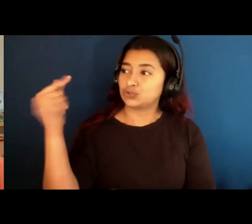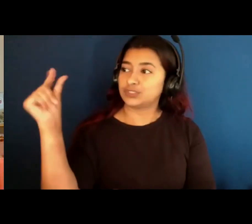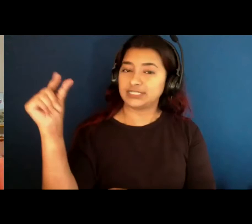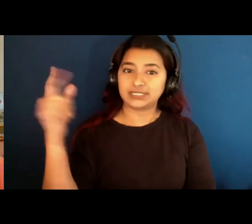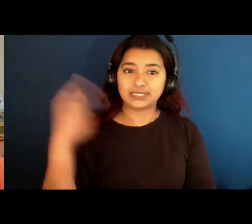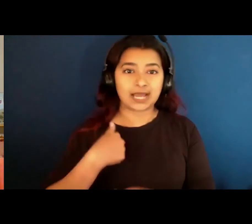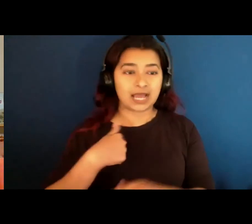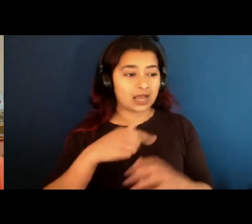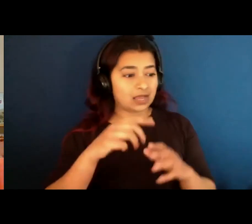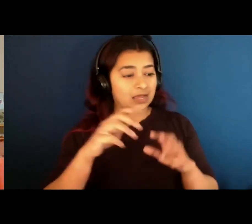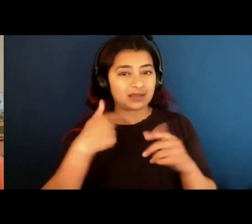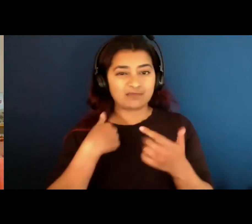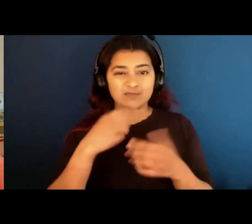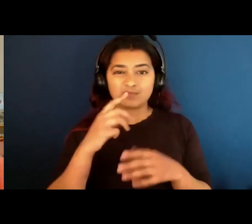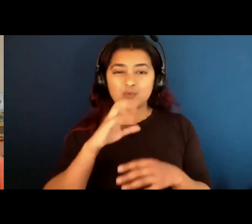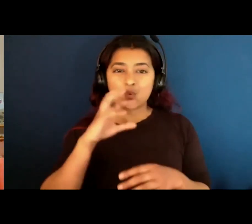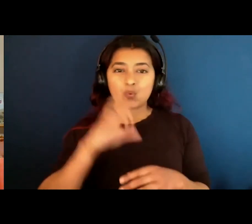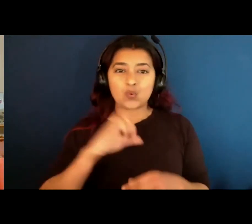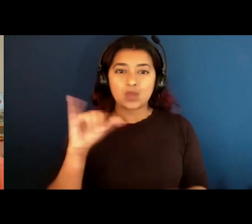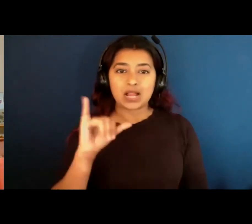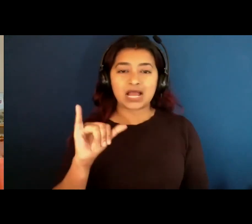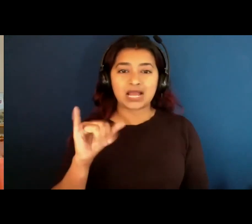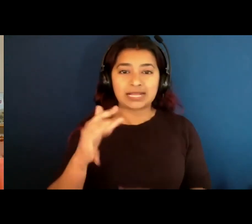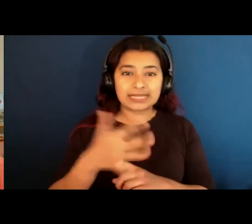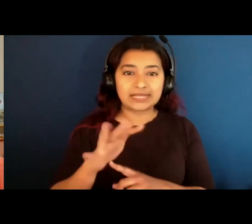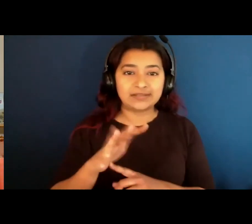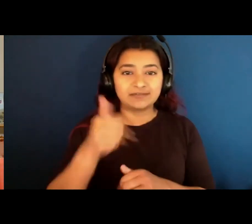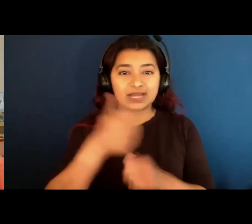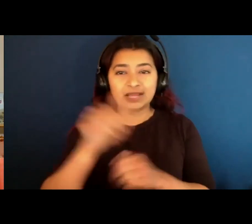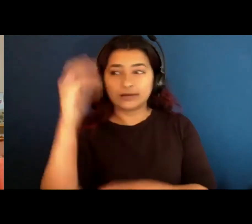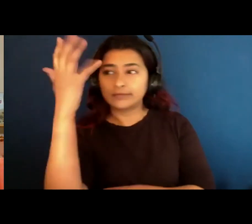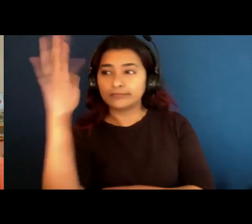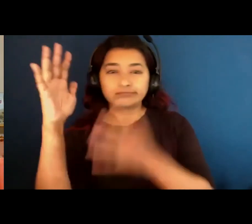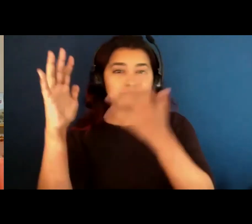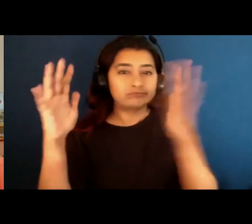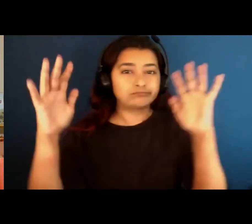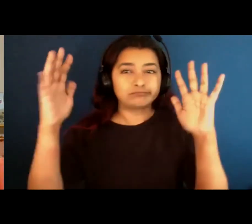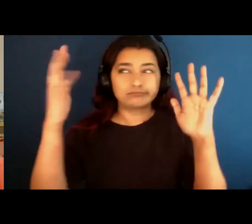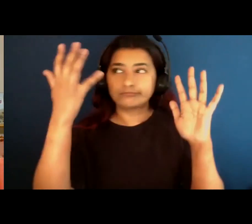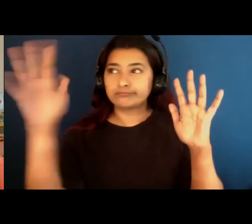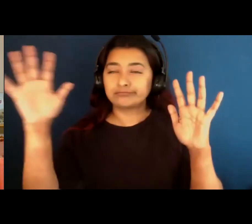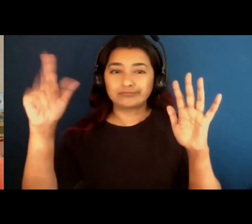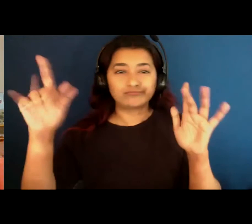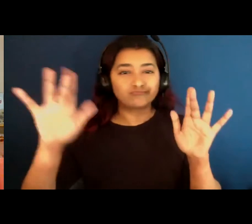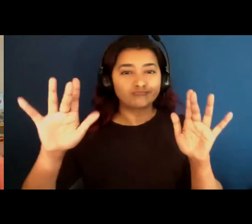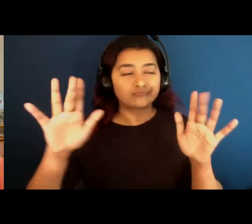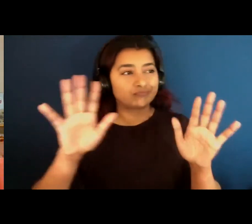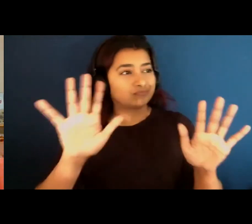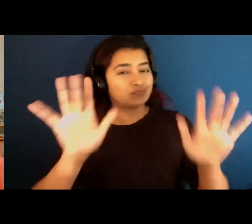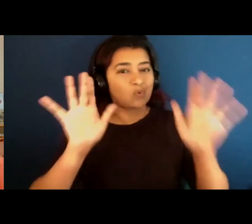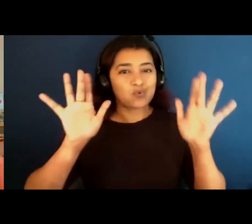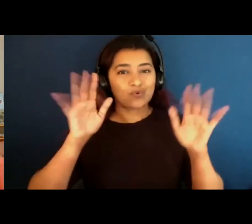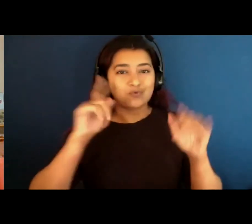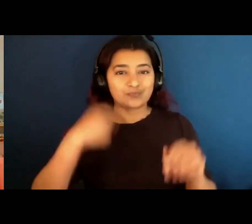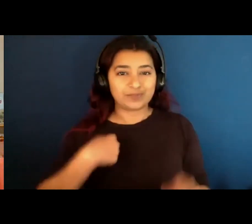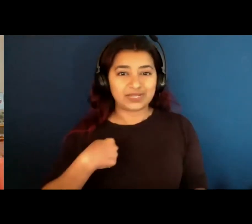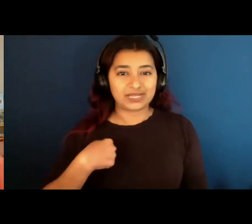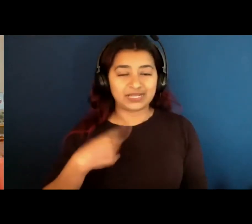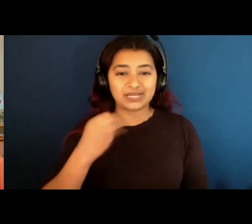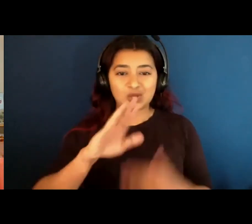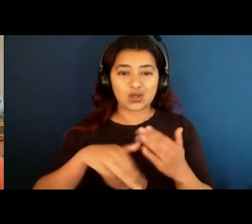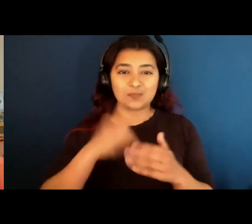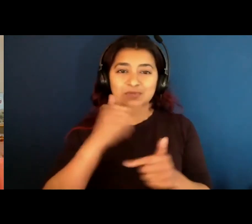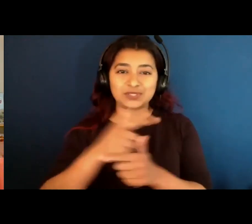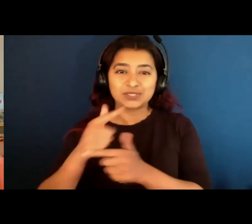trees. I am as old as the unshed leaf. Every spruce, cedar, and pine is showing off for me, and all my sisters deserve